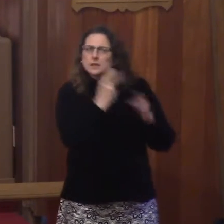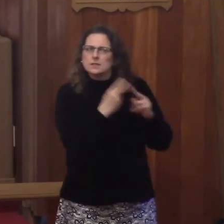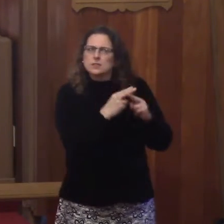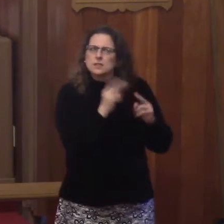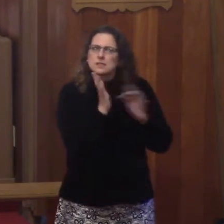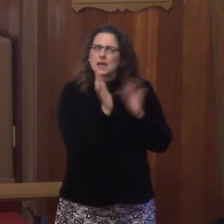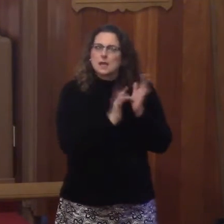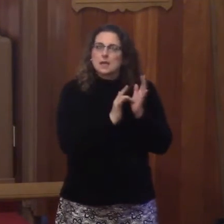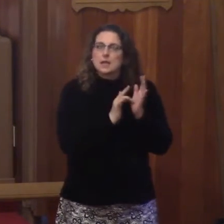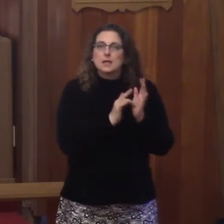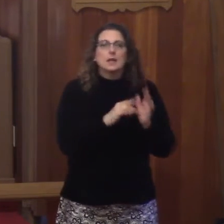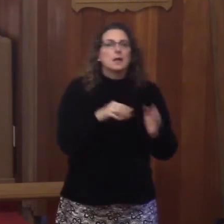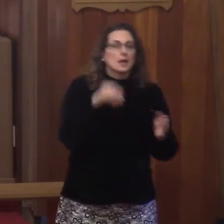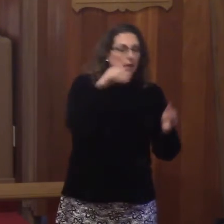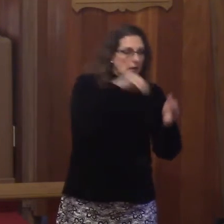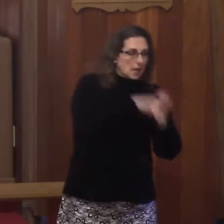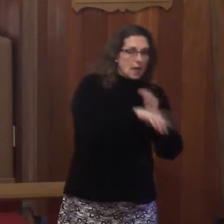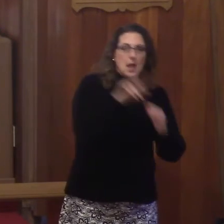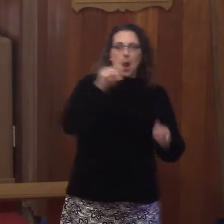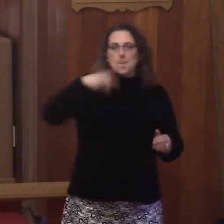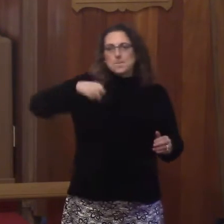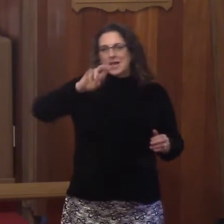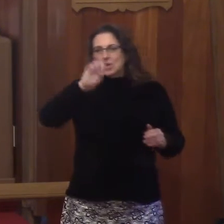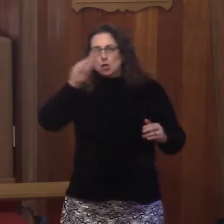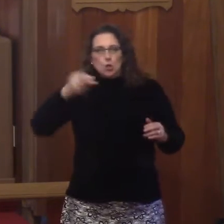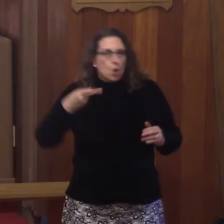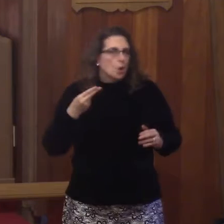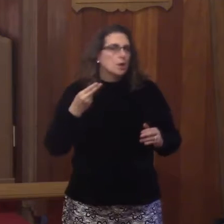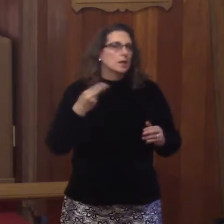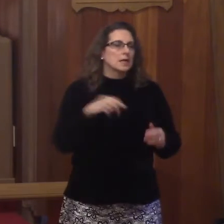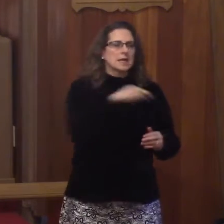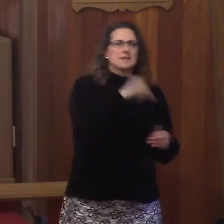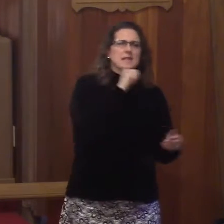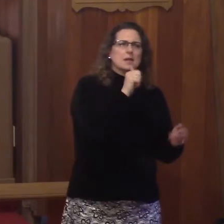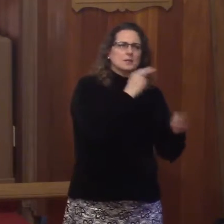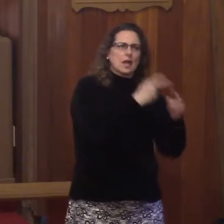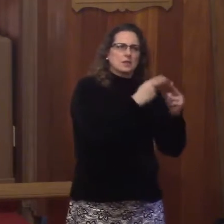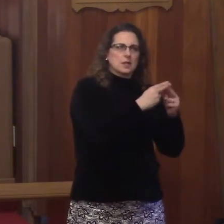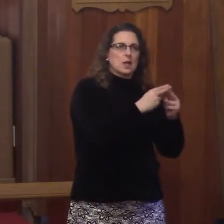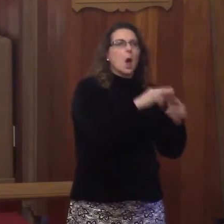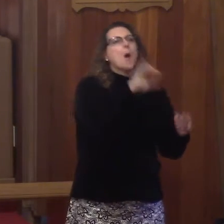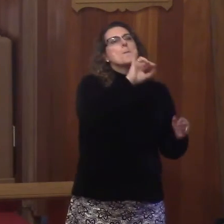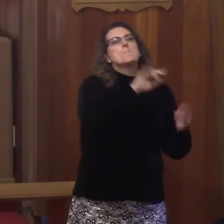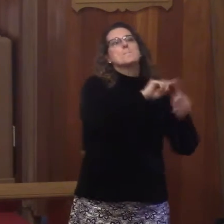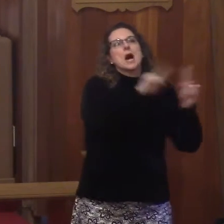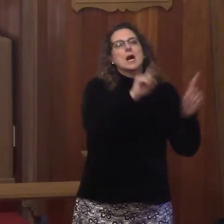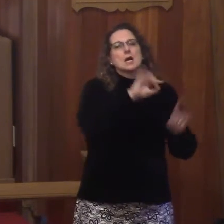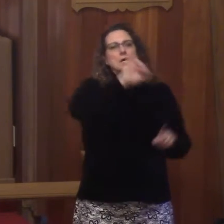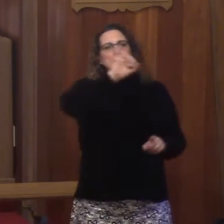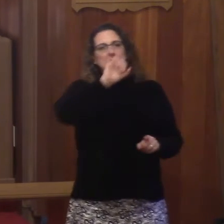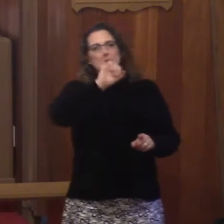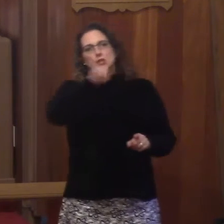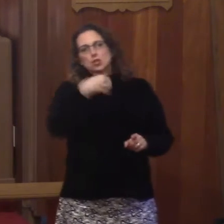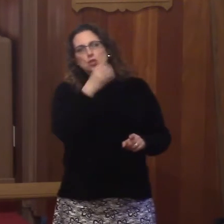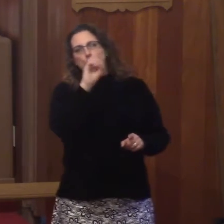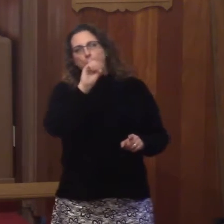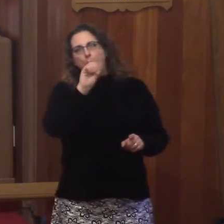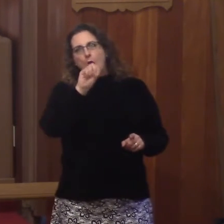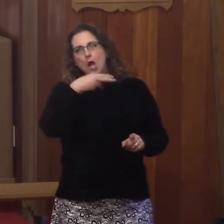hear it? We hear it in the Pentateuch, right? His name is not Jesus there, but Yeshua. Joshua.